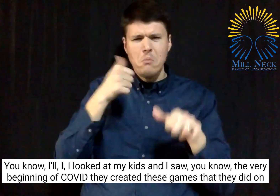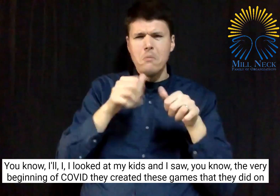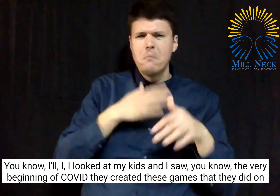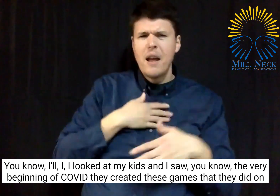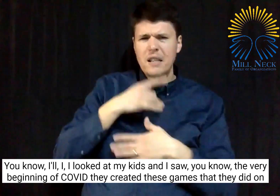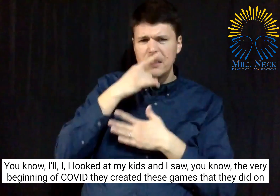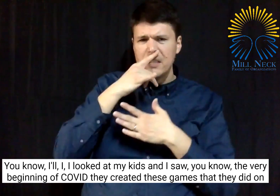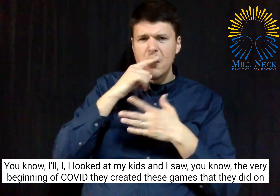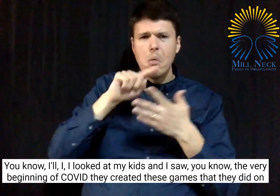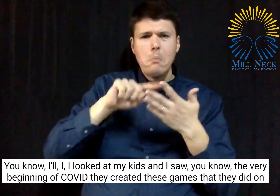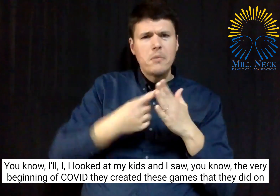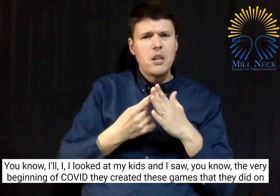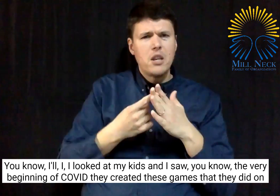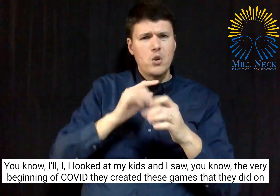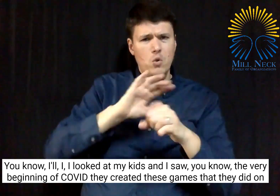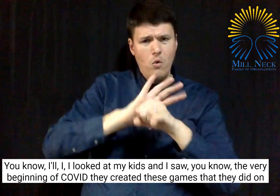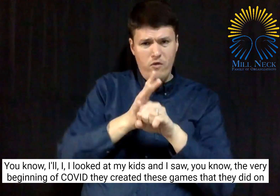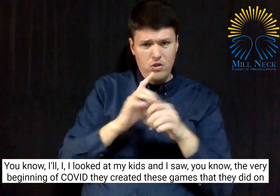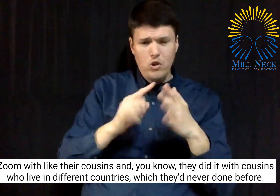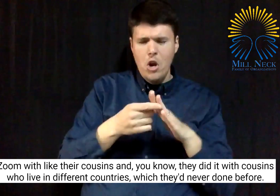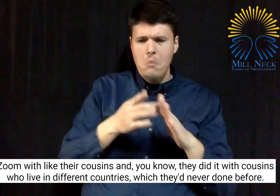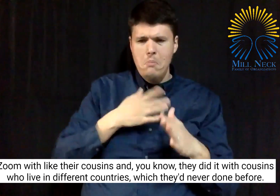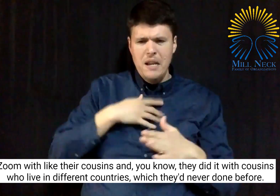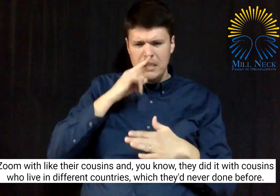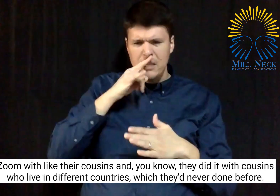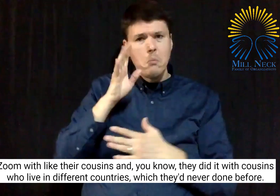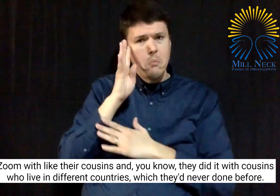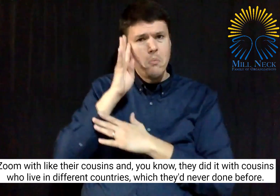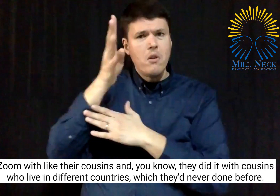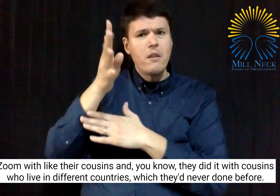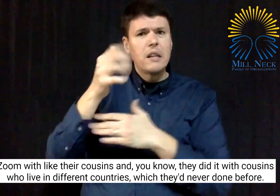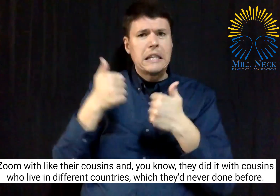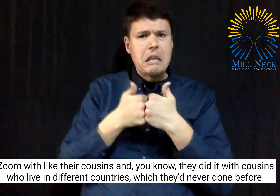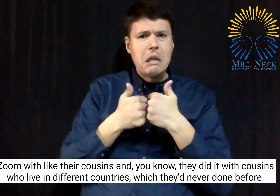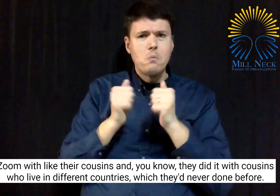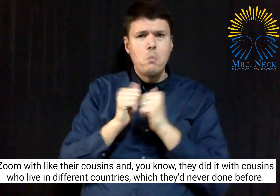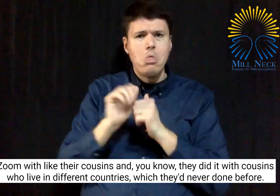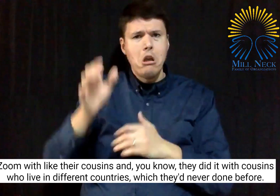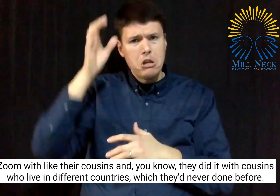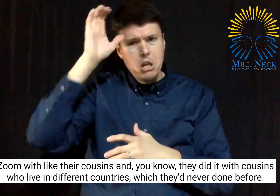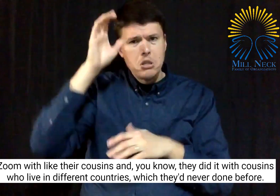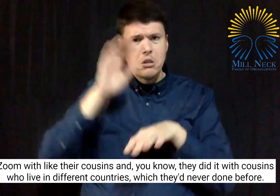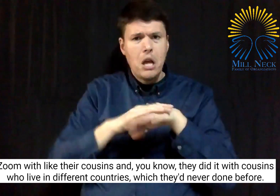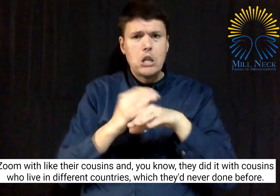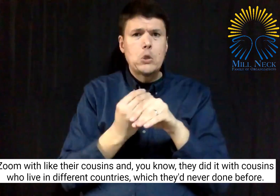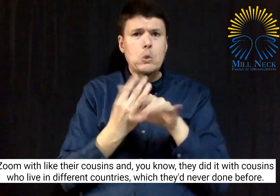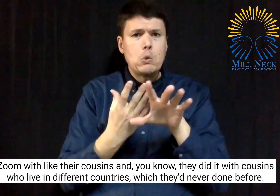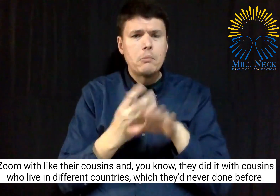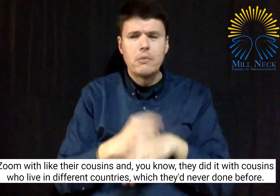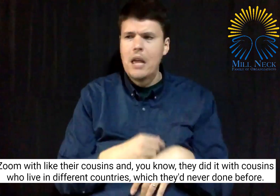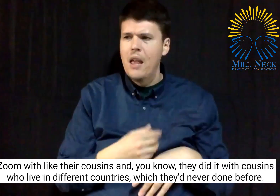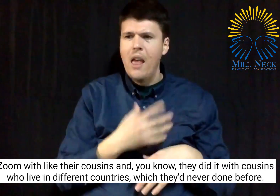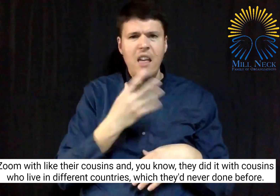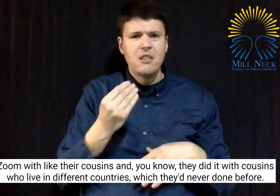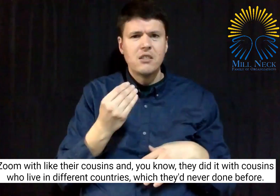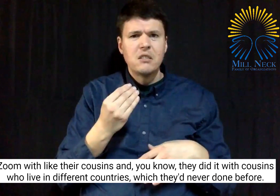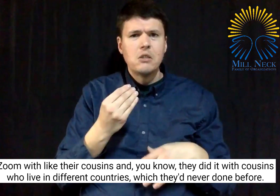of COVID, they created these games that they did on Zoom with like their cousins. And, they did it with cousins who live in different countries, which they'd never